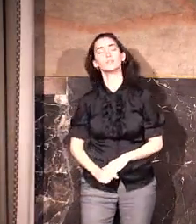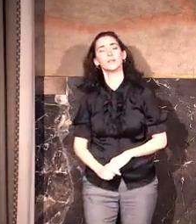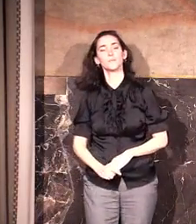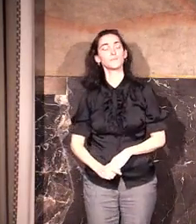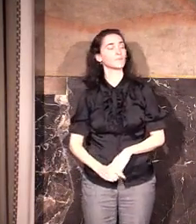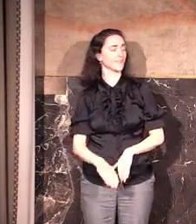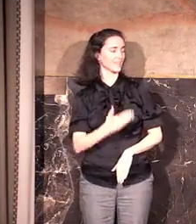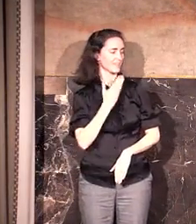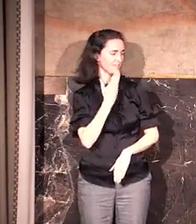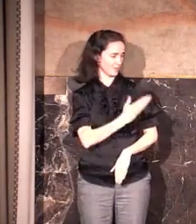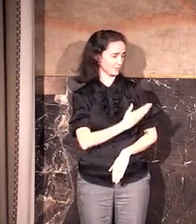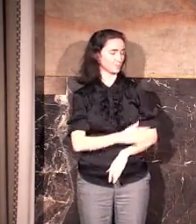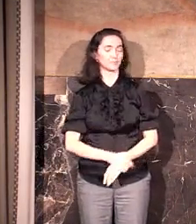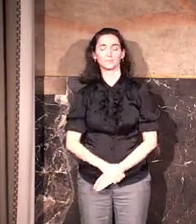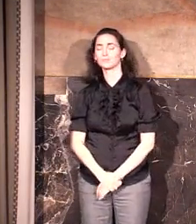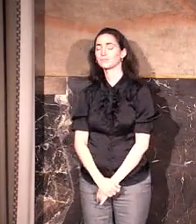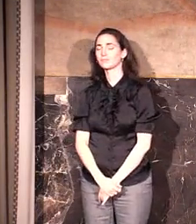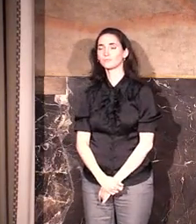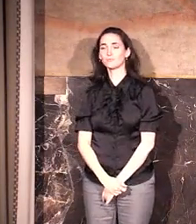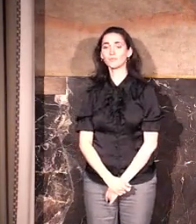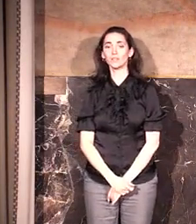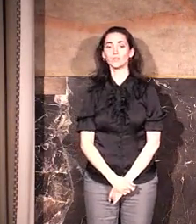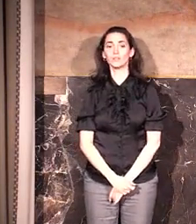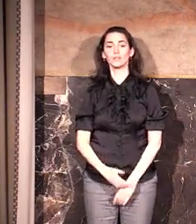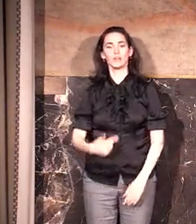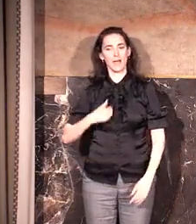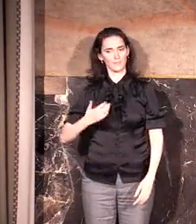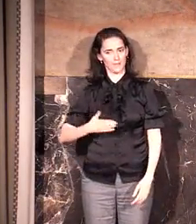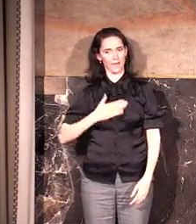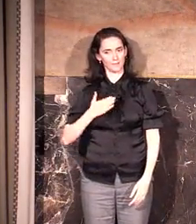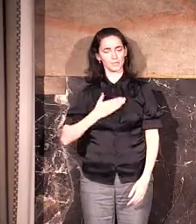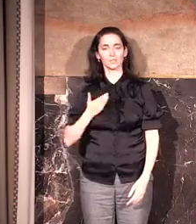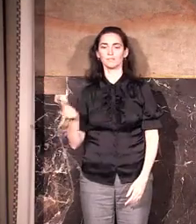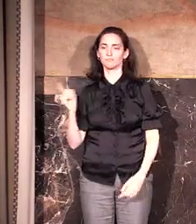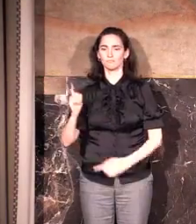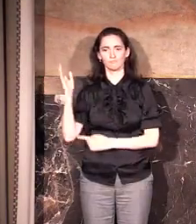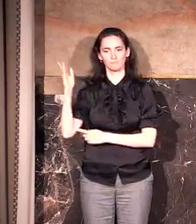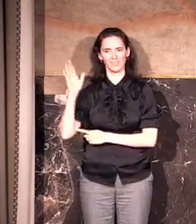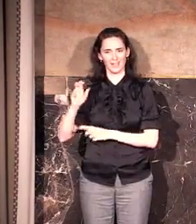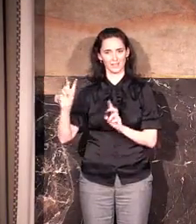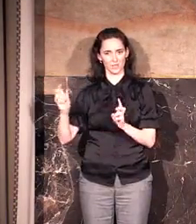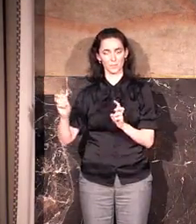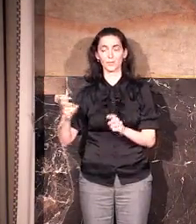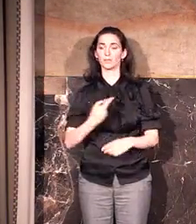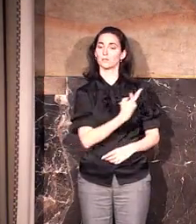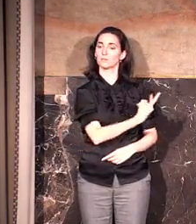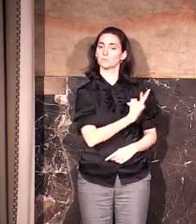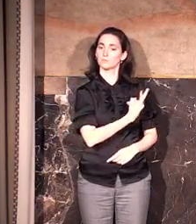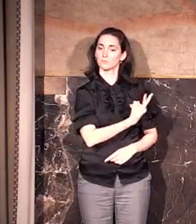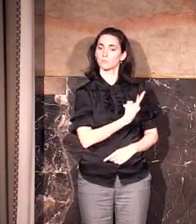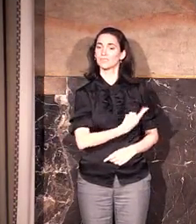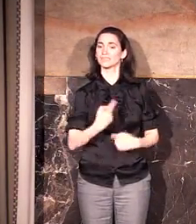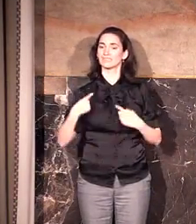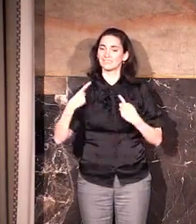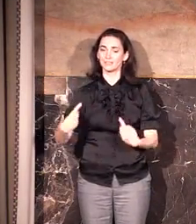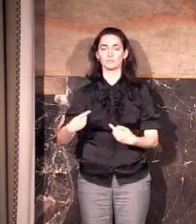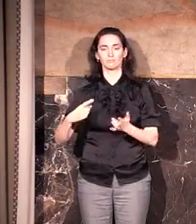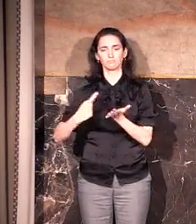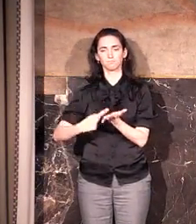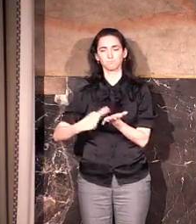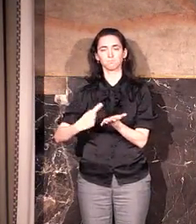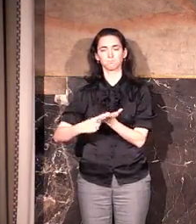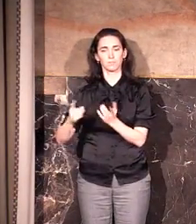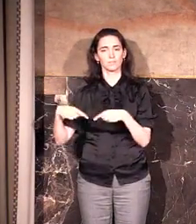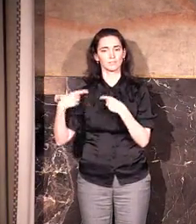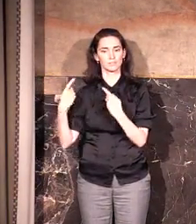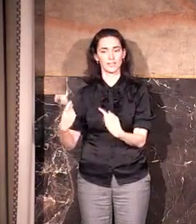Happy to have the opportunity to talk about this topic because it's one, as the governor noted, we've talked about for some time. But contact tracing and testing